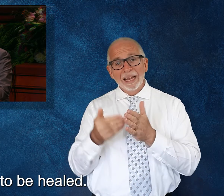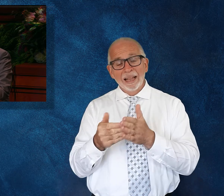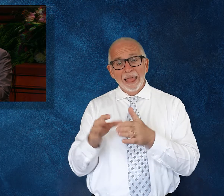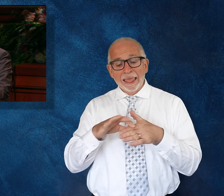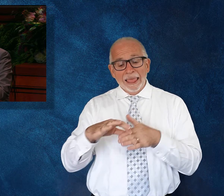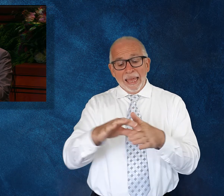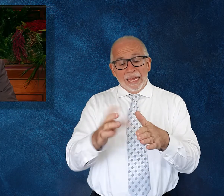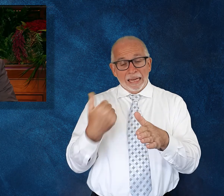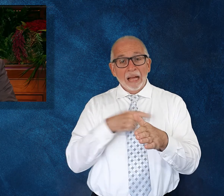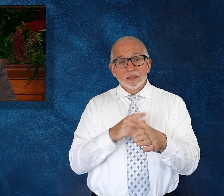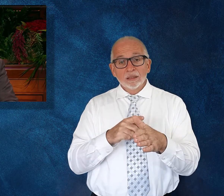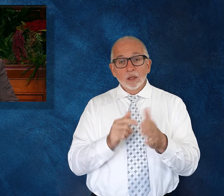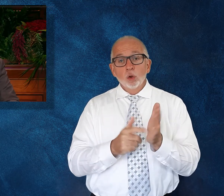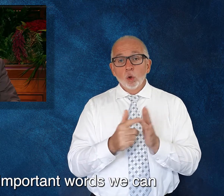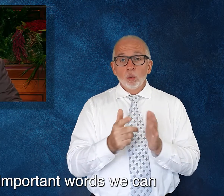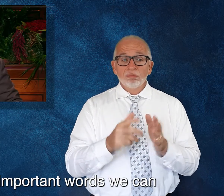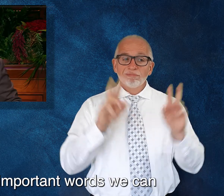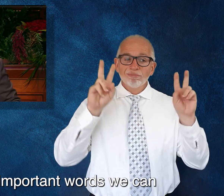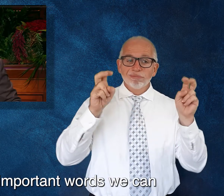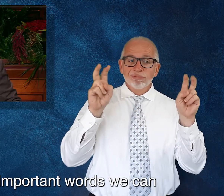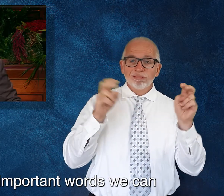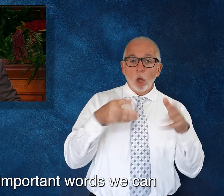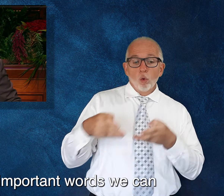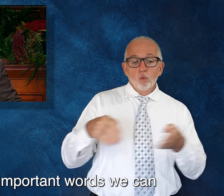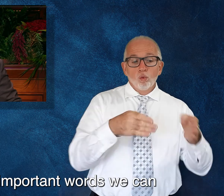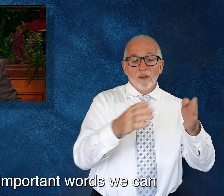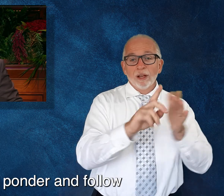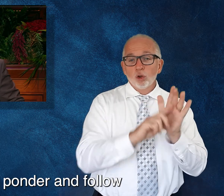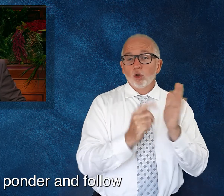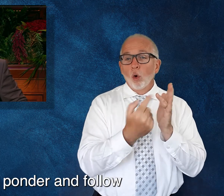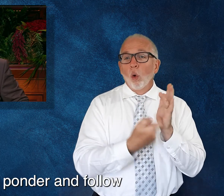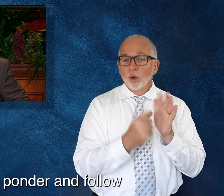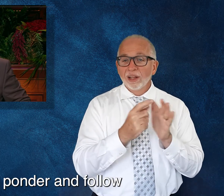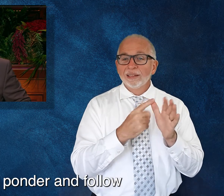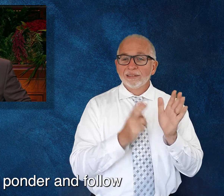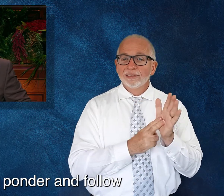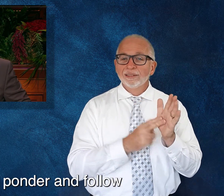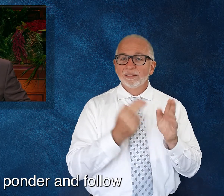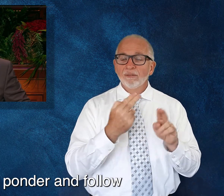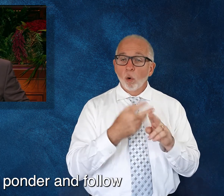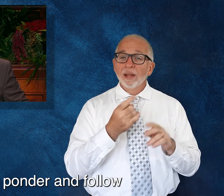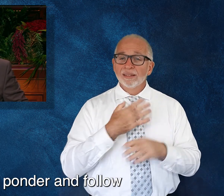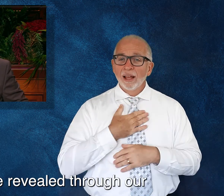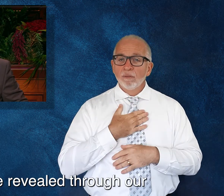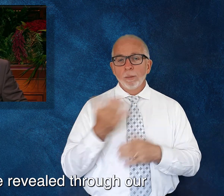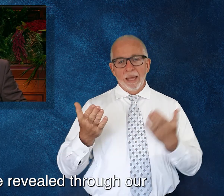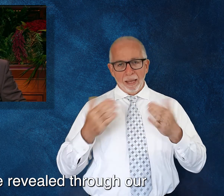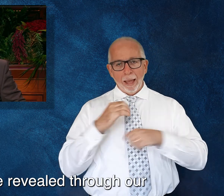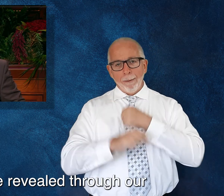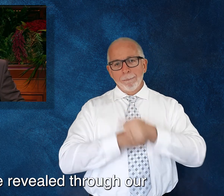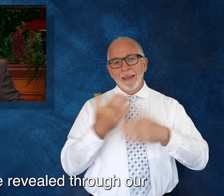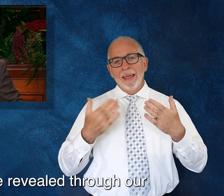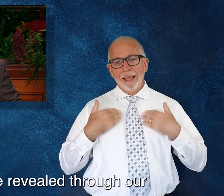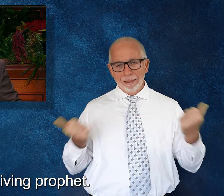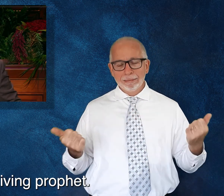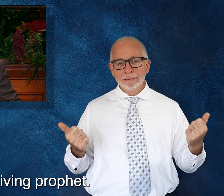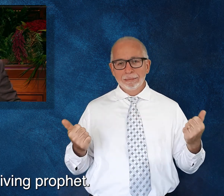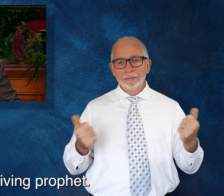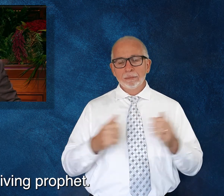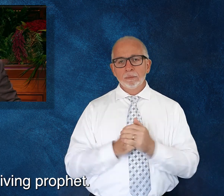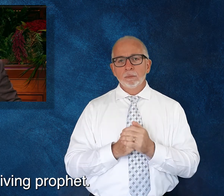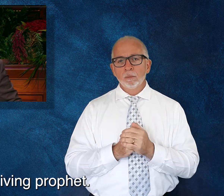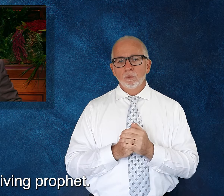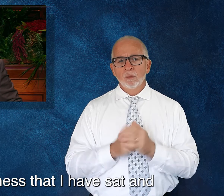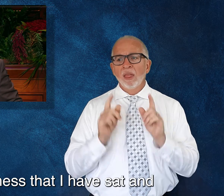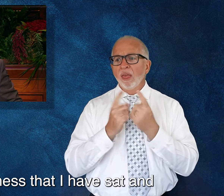healed. The most important words we can hear, ponder, and follow are those revealed through our living